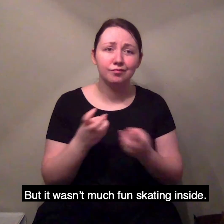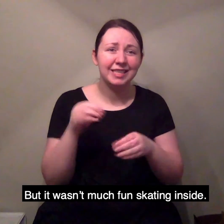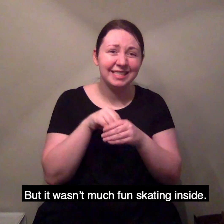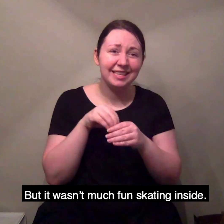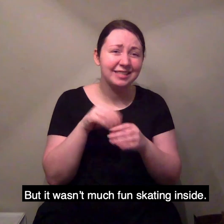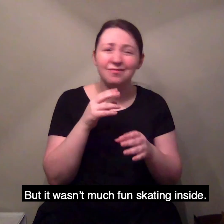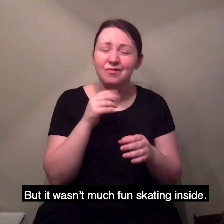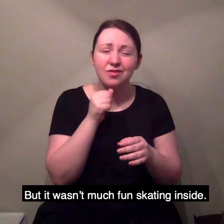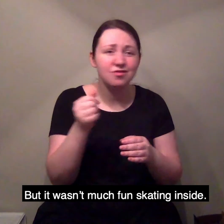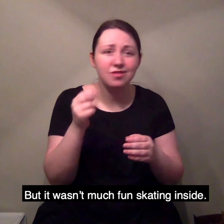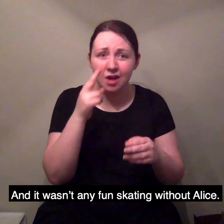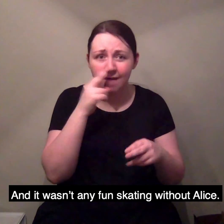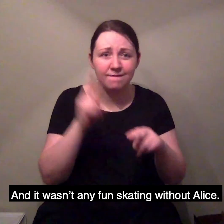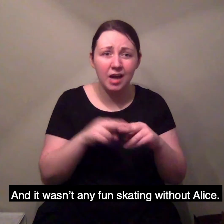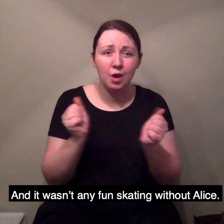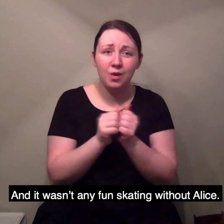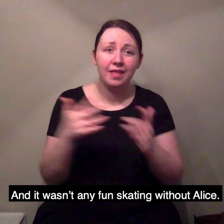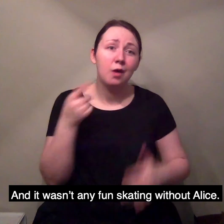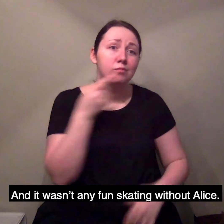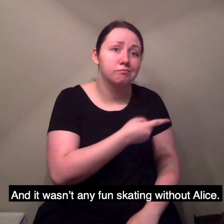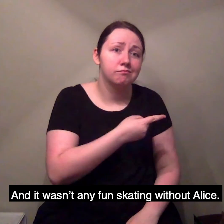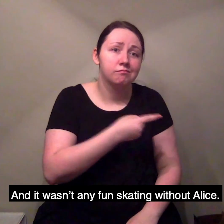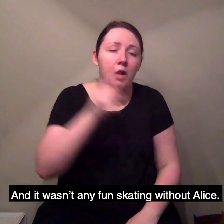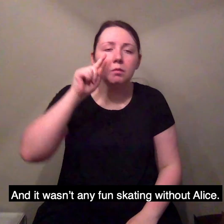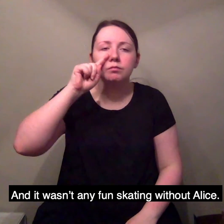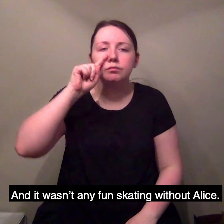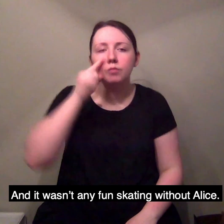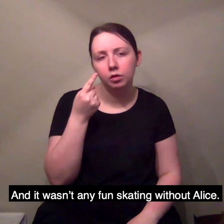skating inside, and it wasn't any fun skating without Alice.